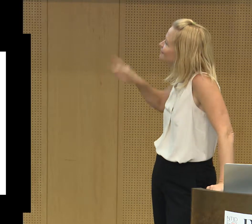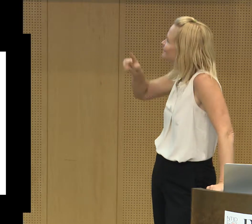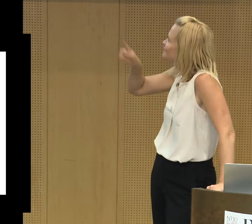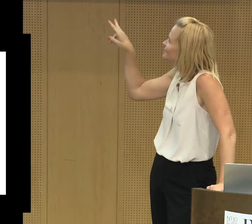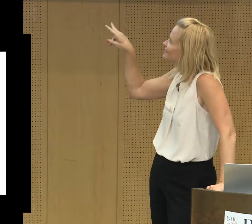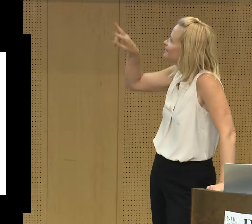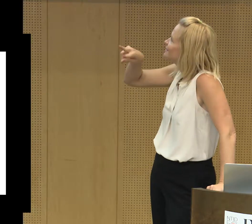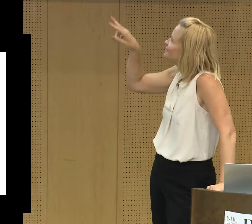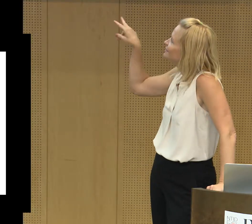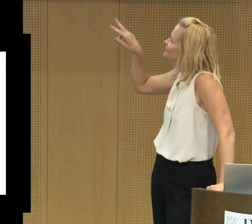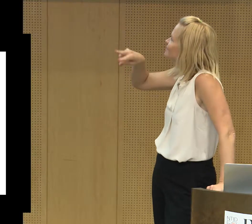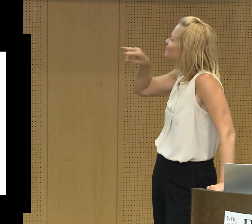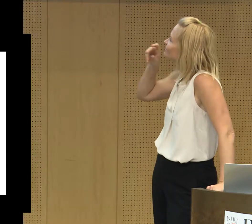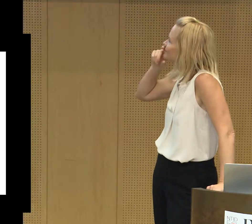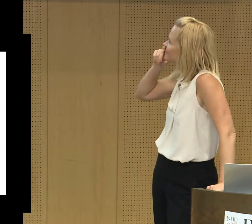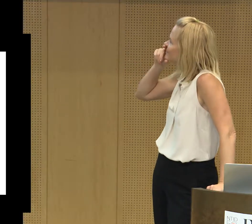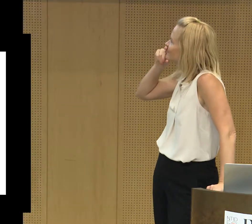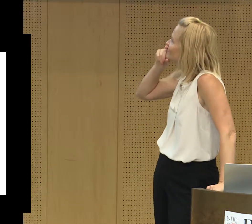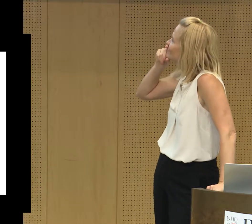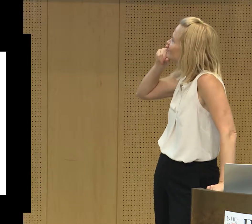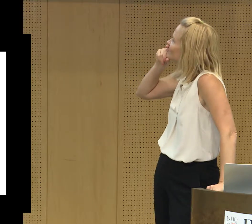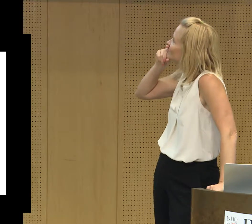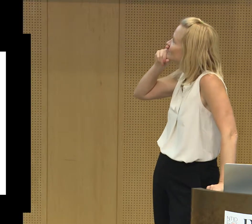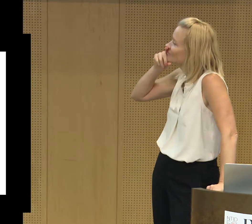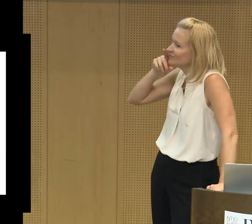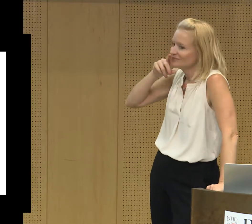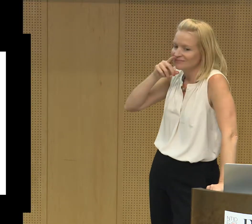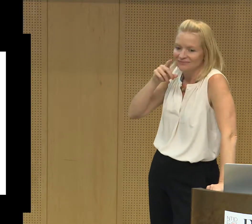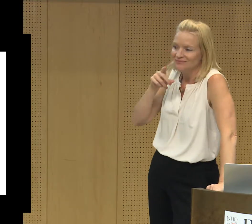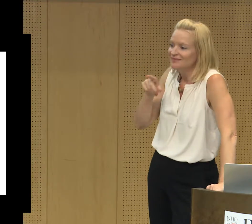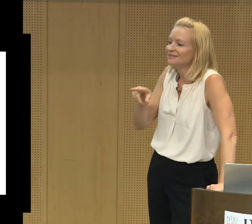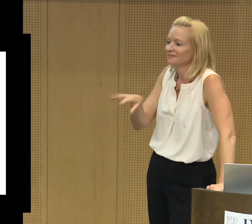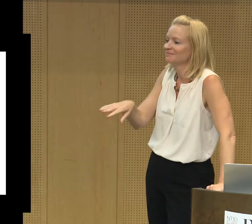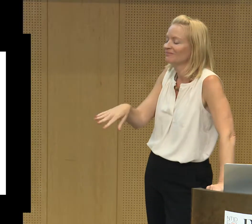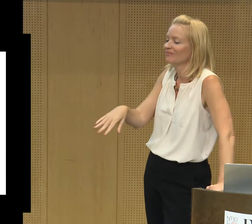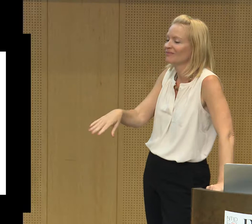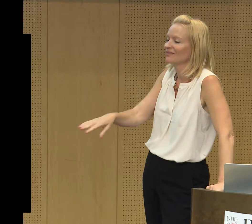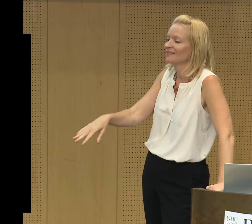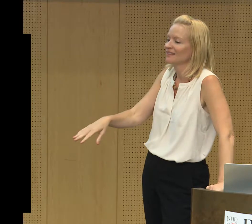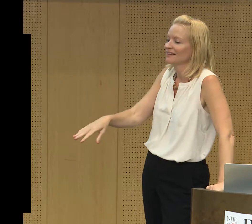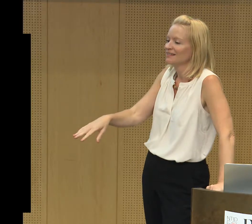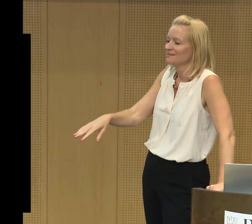And you can see that the baby's looking back and forth between the hands.